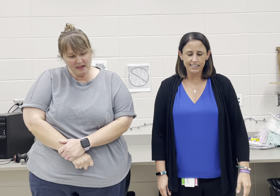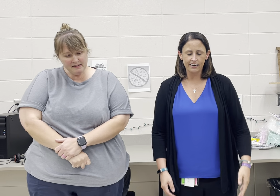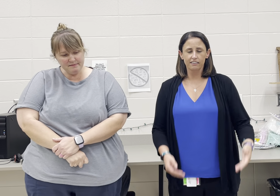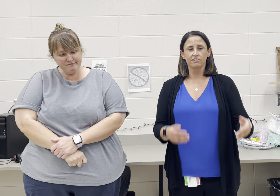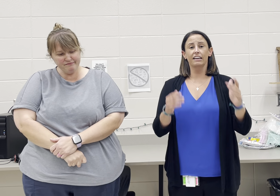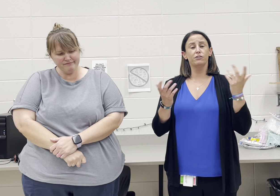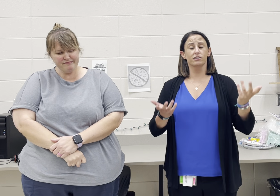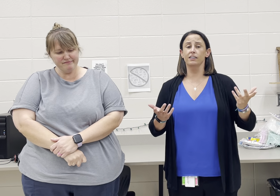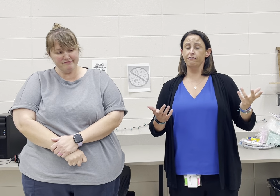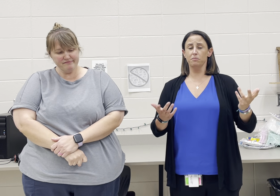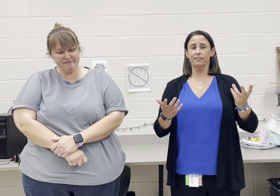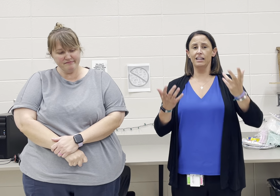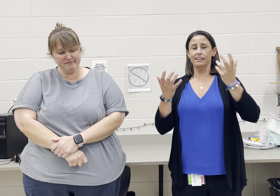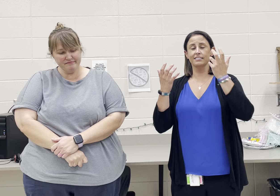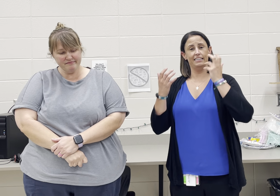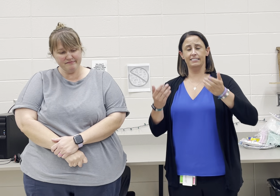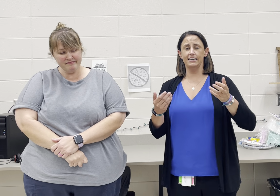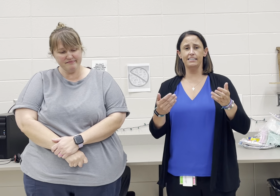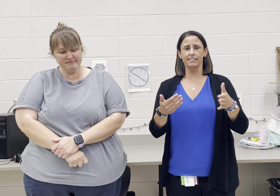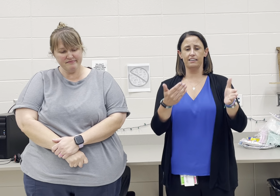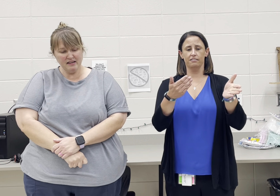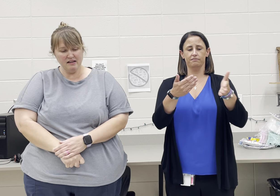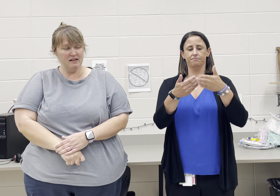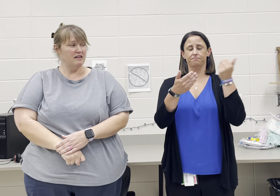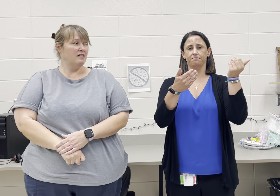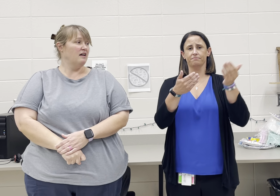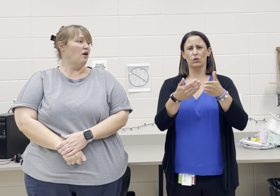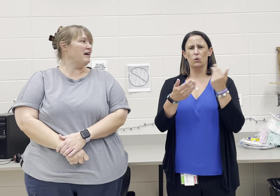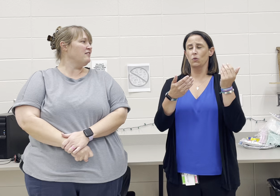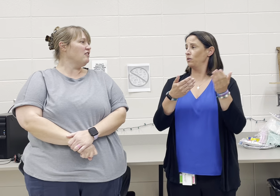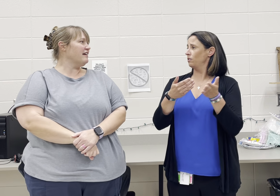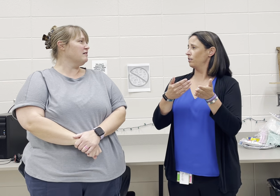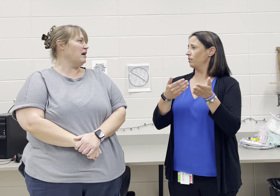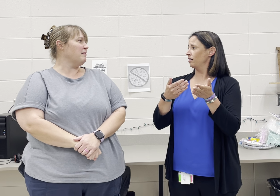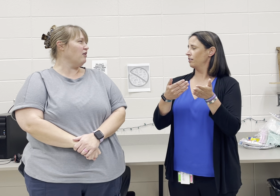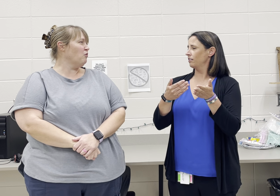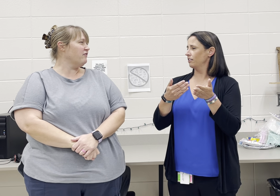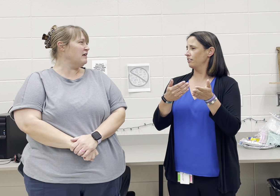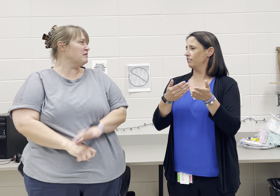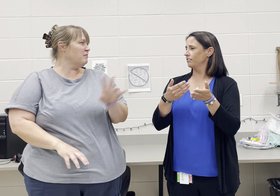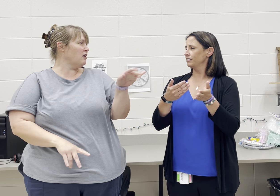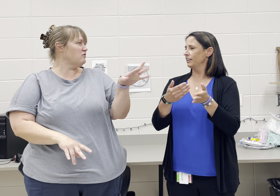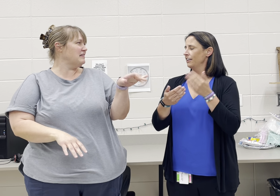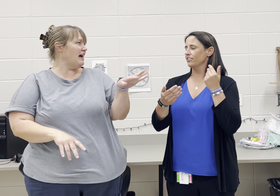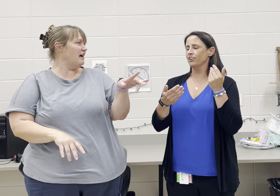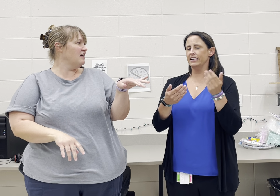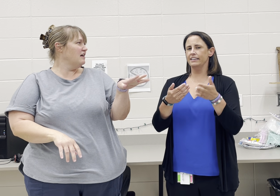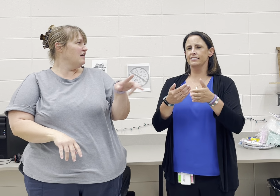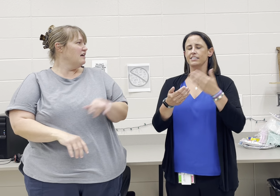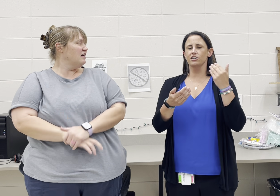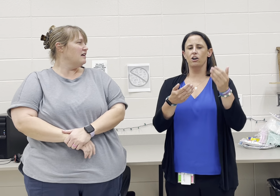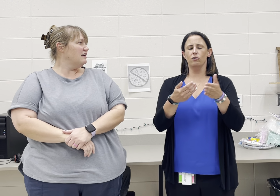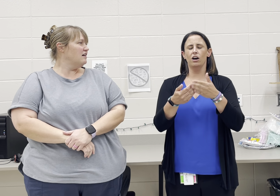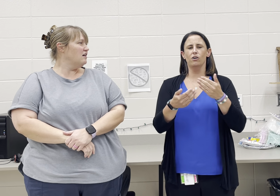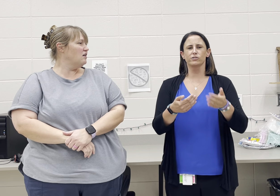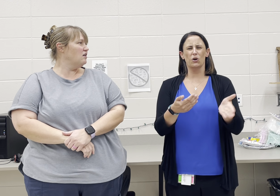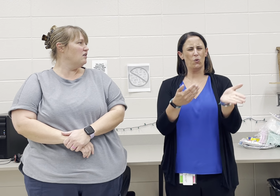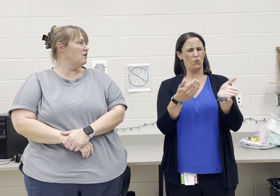Easy. If you study for my class, it's easy. Oh, isn't there like some kind of mouth morphine, something that goes with that? There is. It's O-O, so